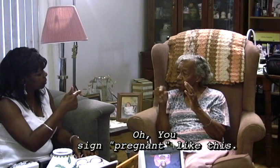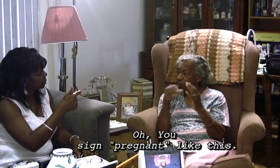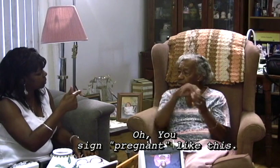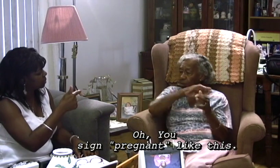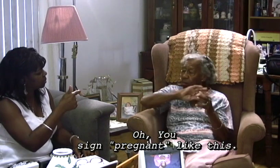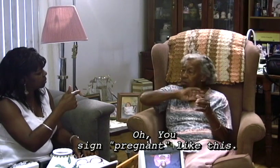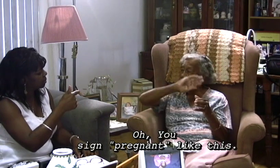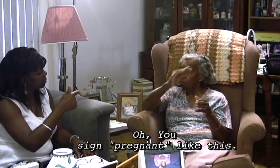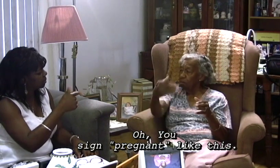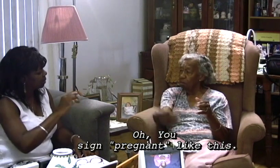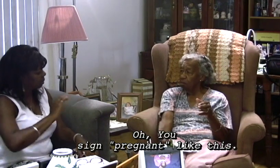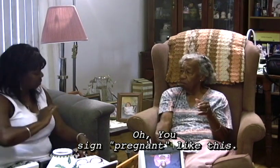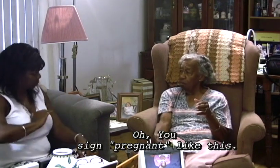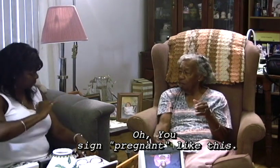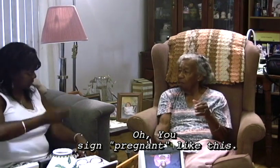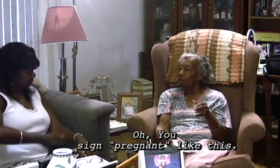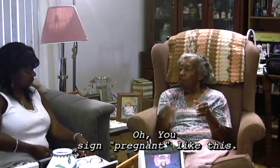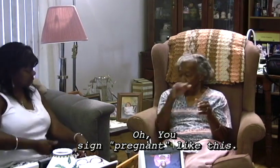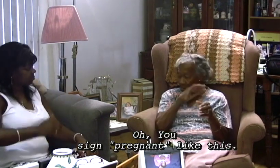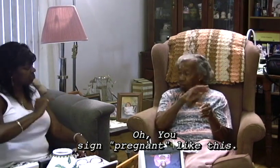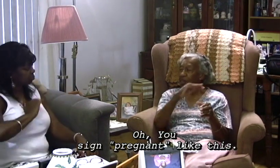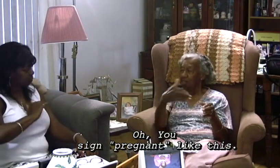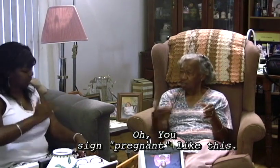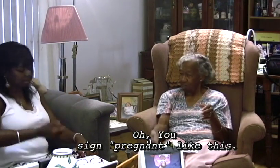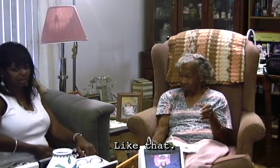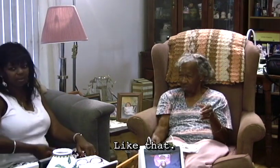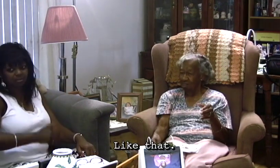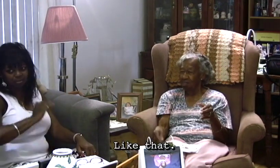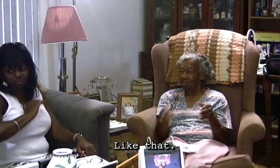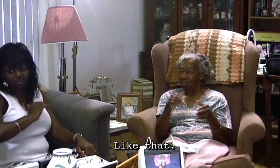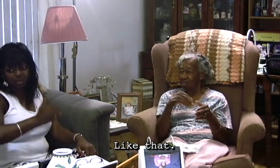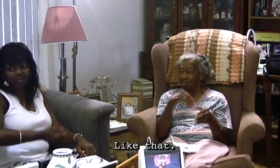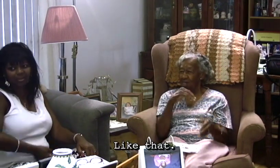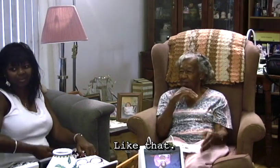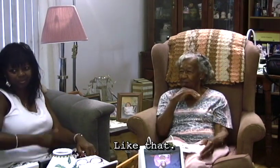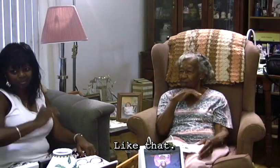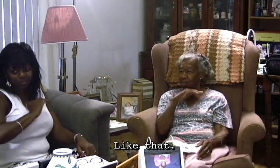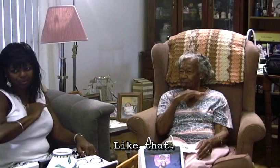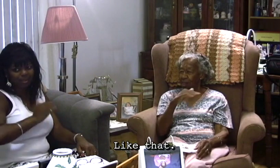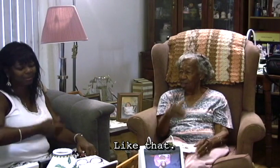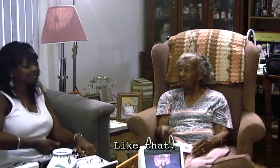Oh, pregnant. Oh, you sign pregnant like this. Pregnant. Mm-hmm. Like that.